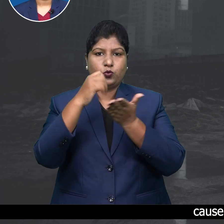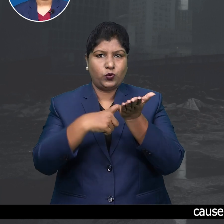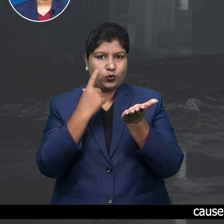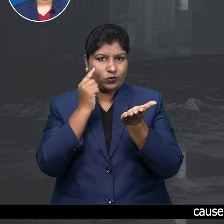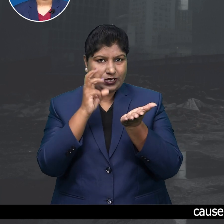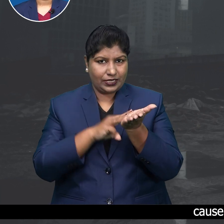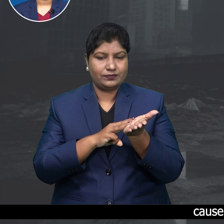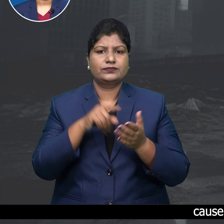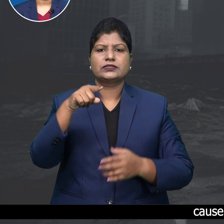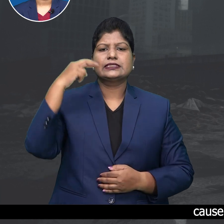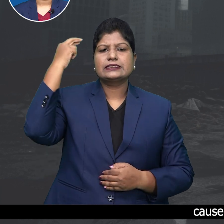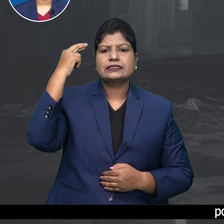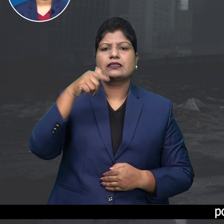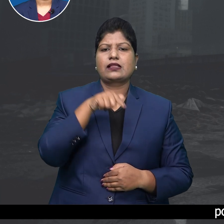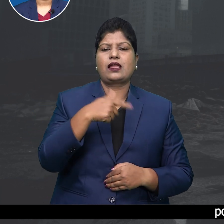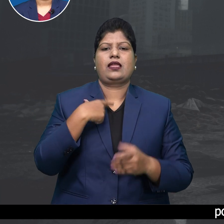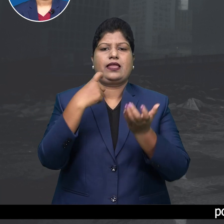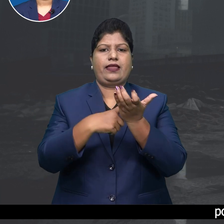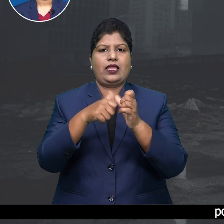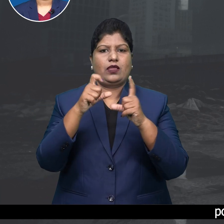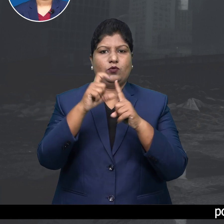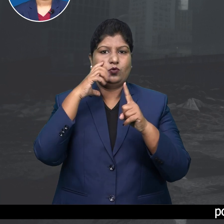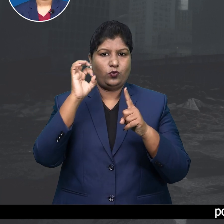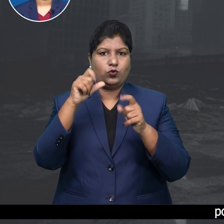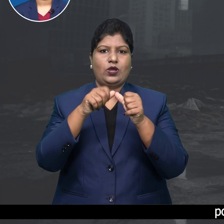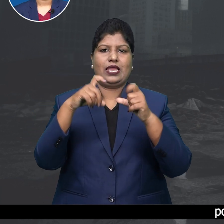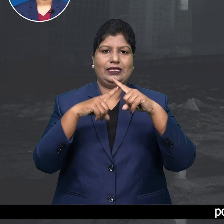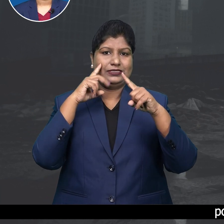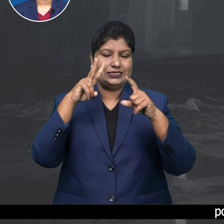cause radioactive pollution.